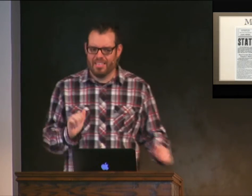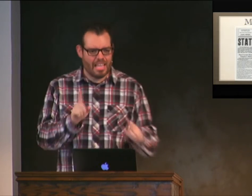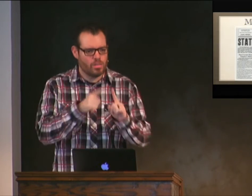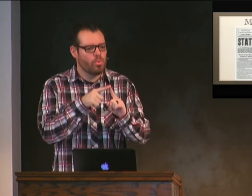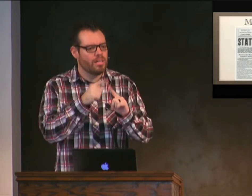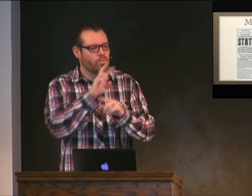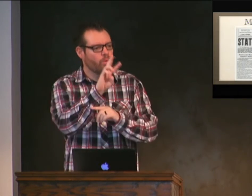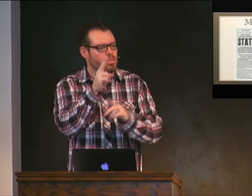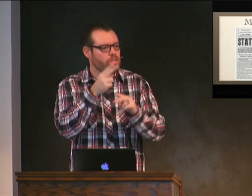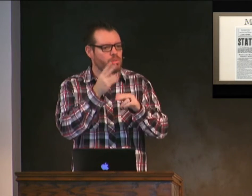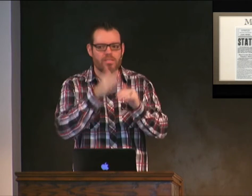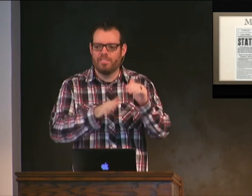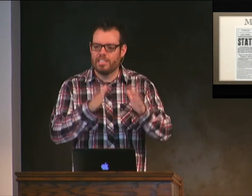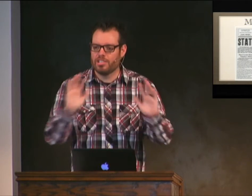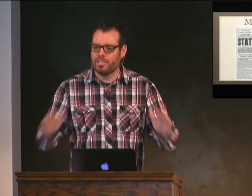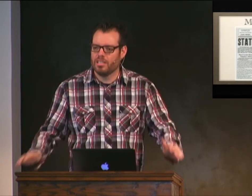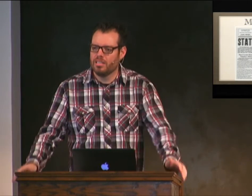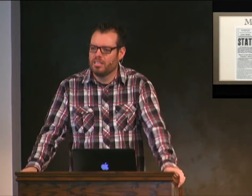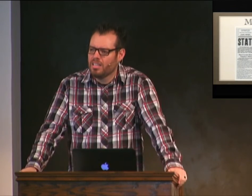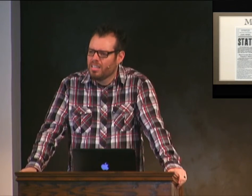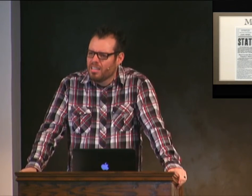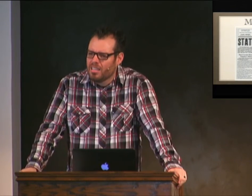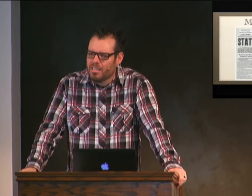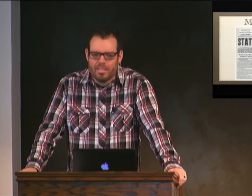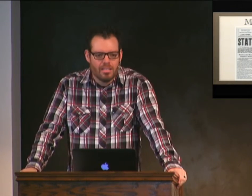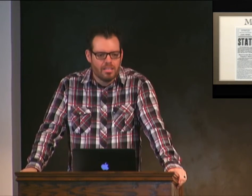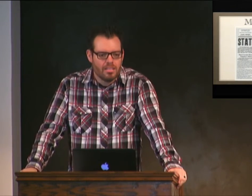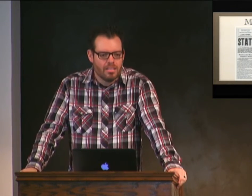1945, that's when World War II was finished.